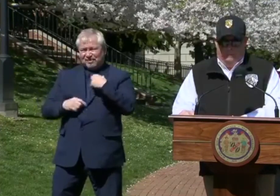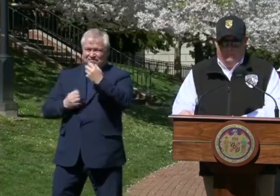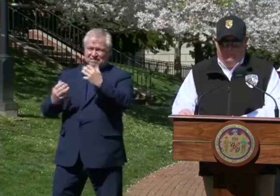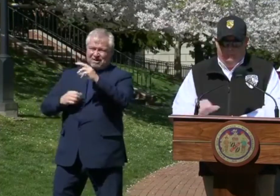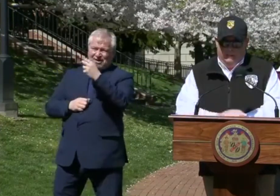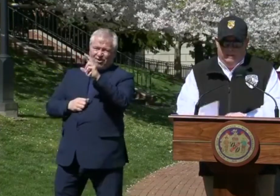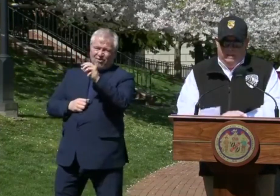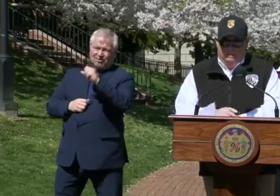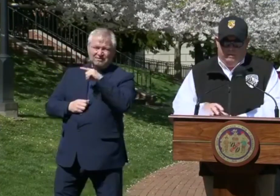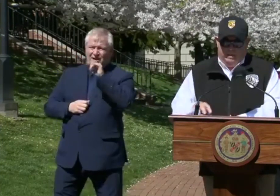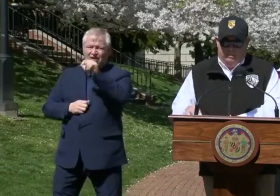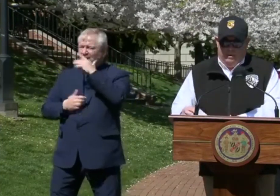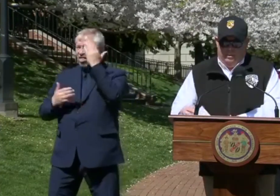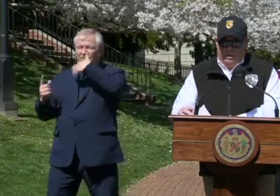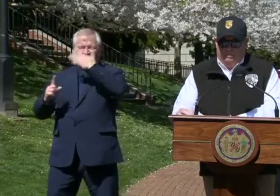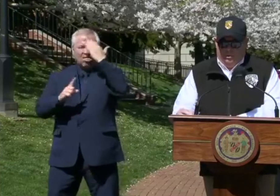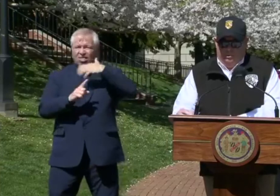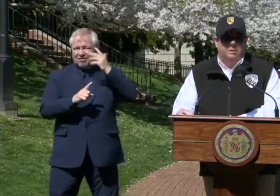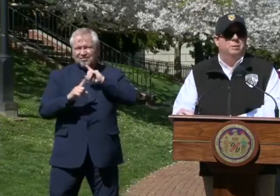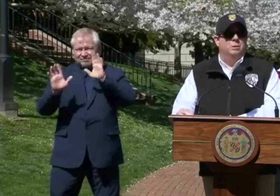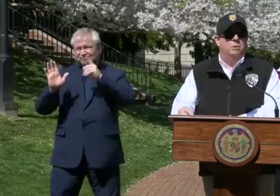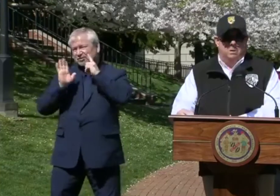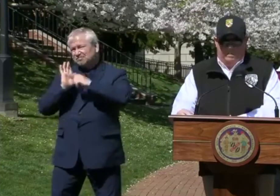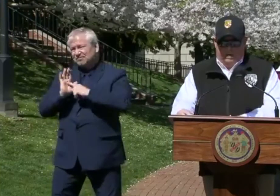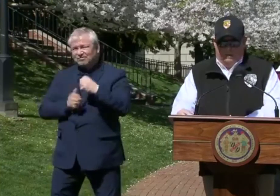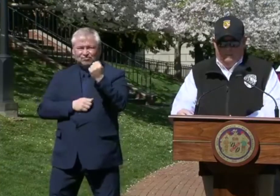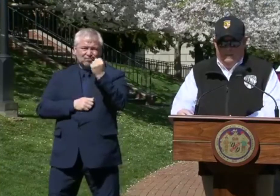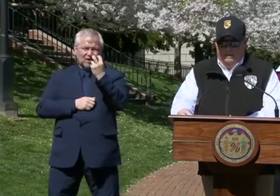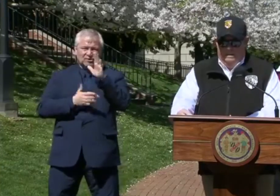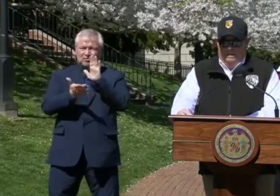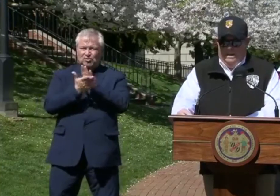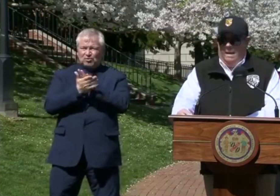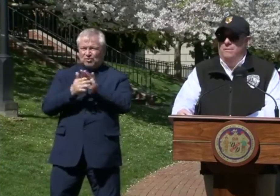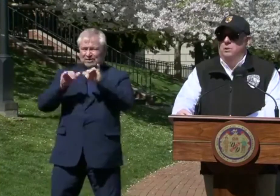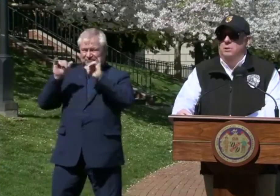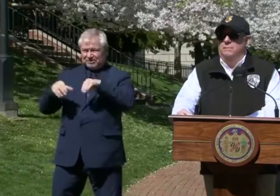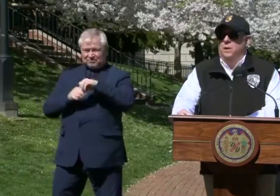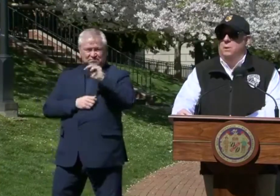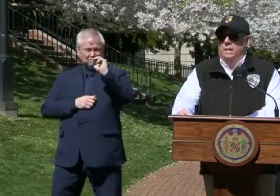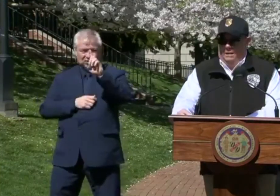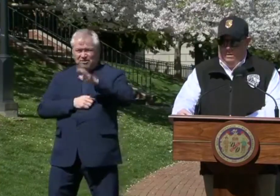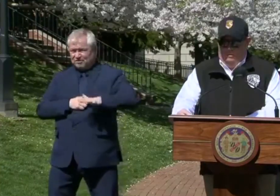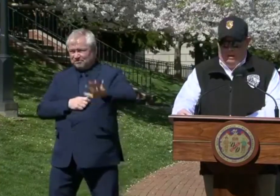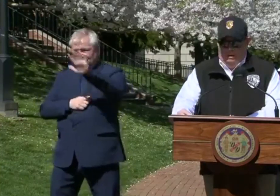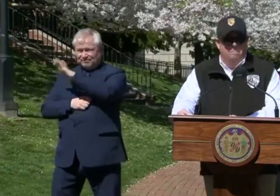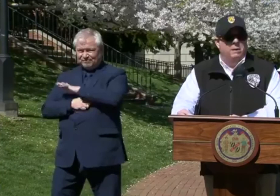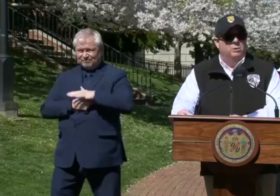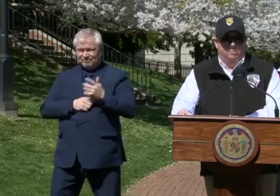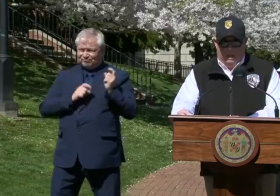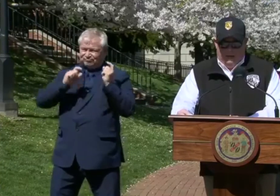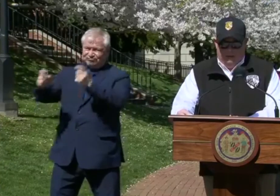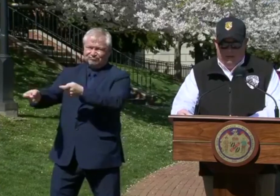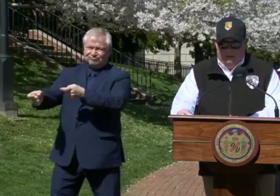about. Like, for example, the 12 school systems across Maryland that have donated all of their